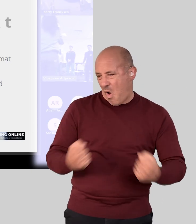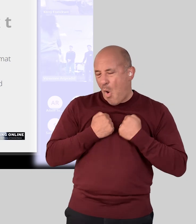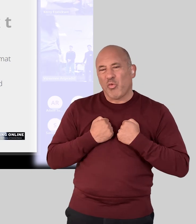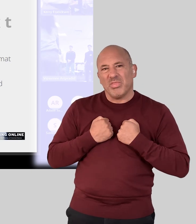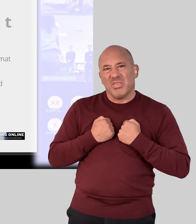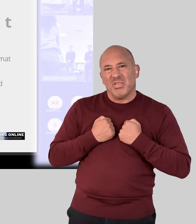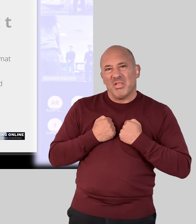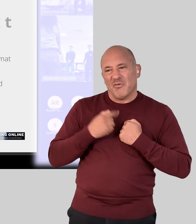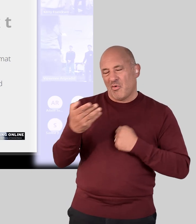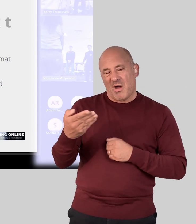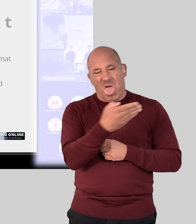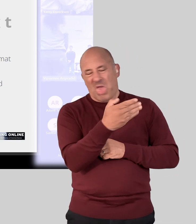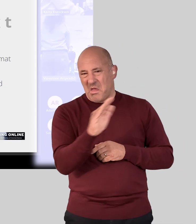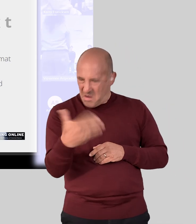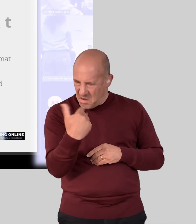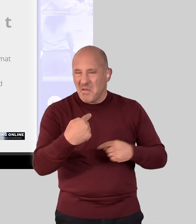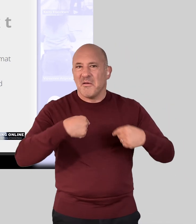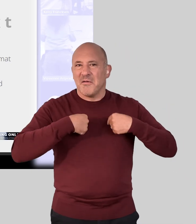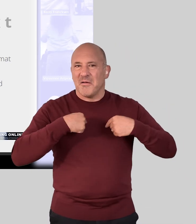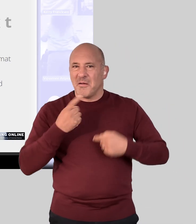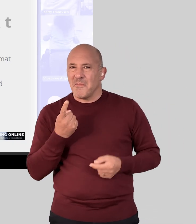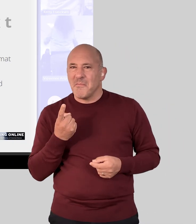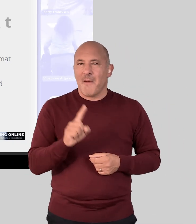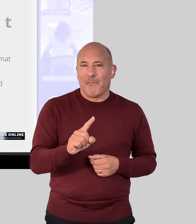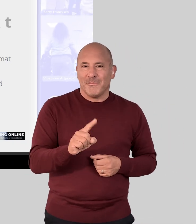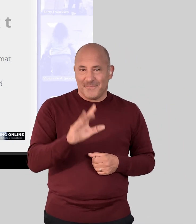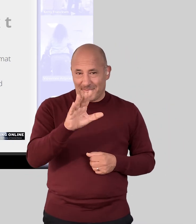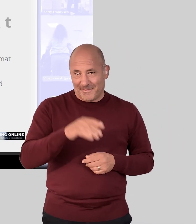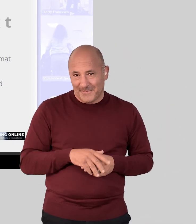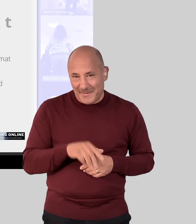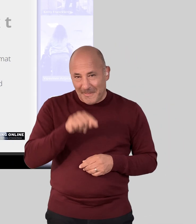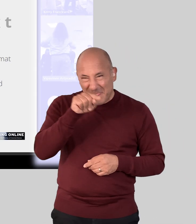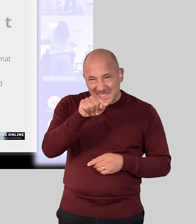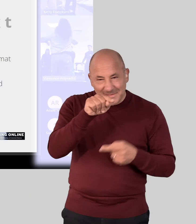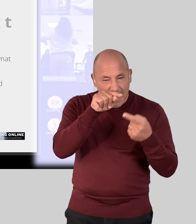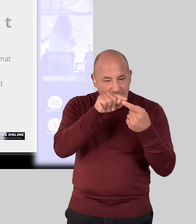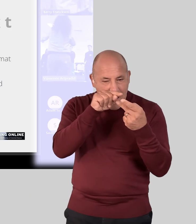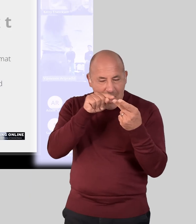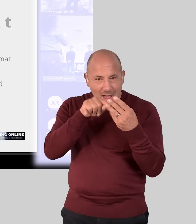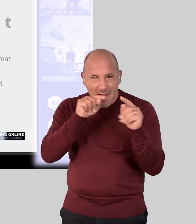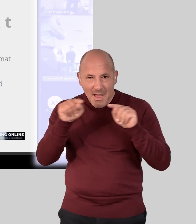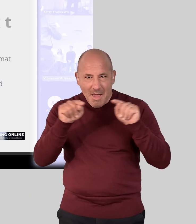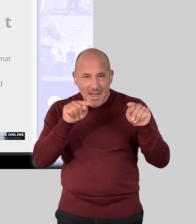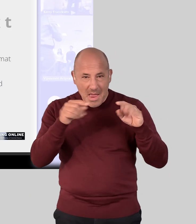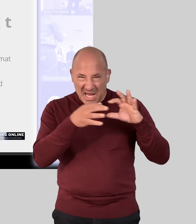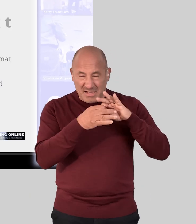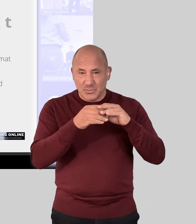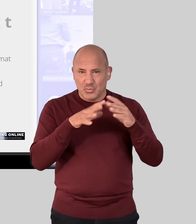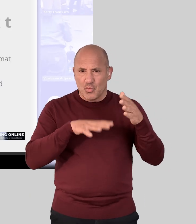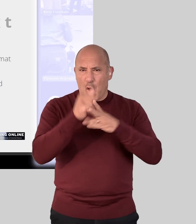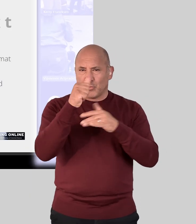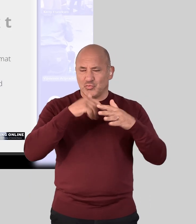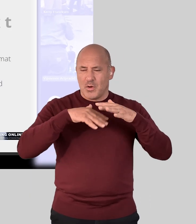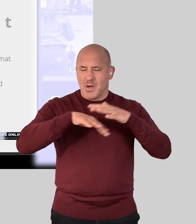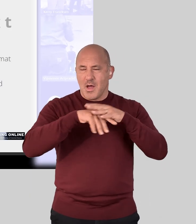made sure he hit the floor before Anna did, which meant he owned the circle. So all these little